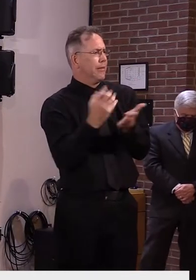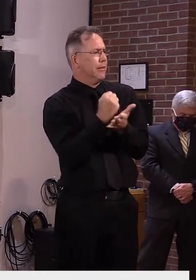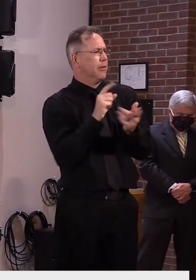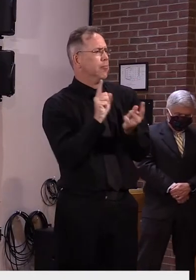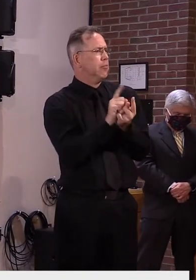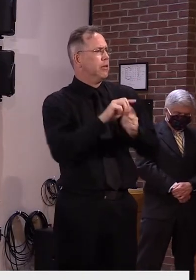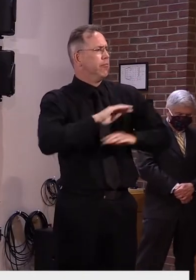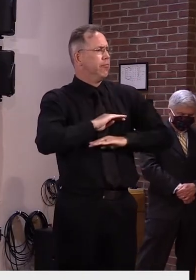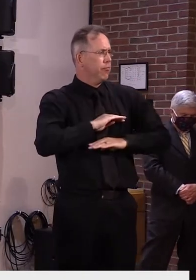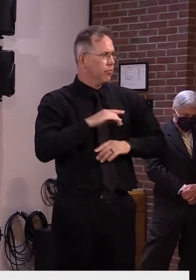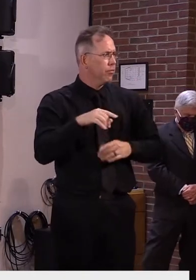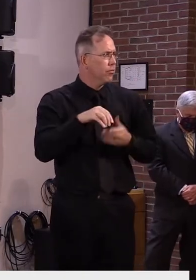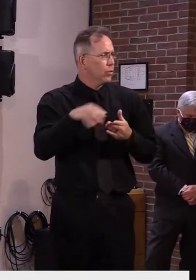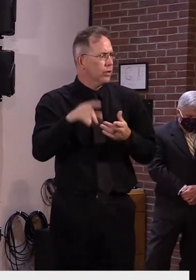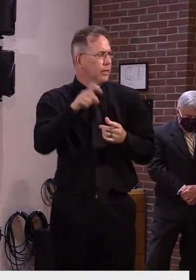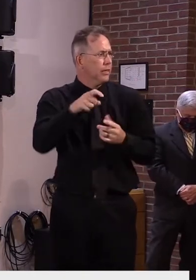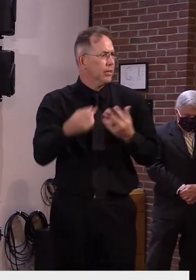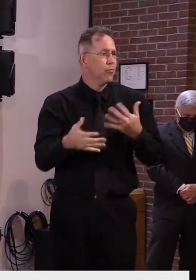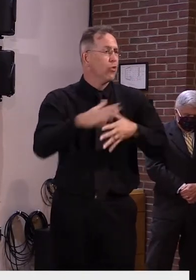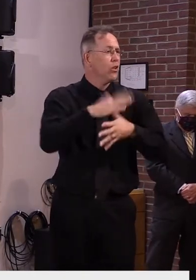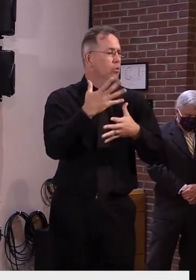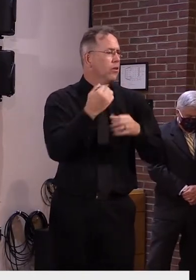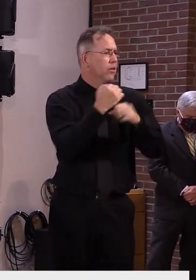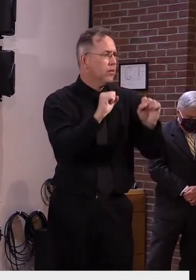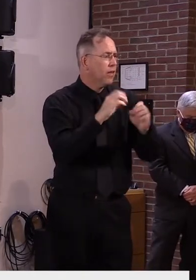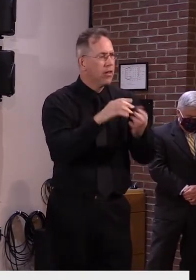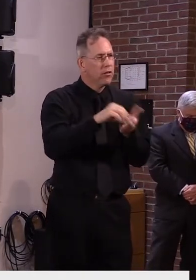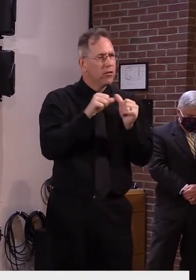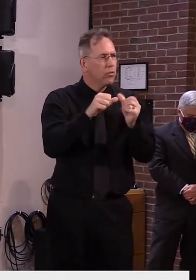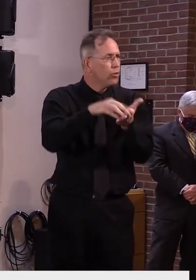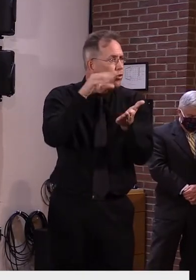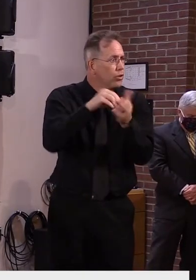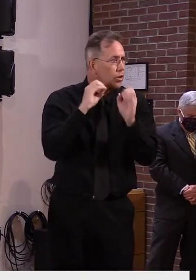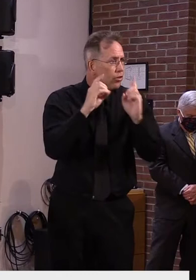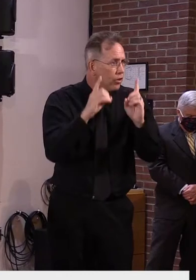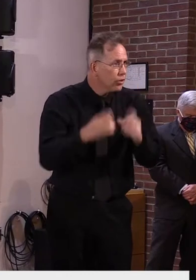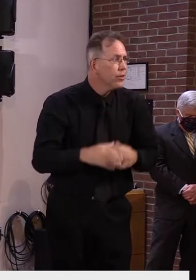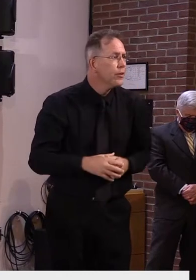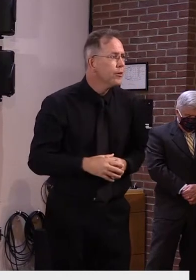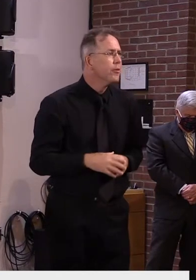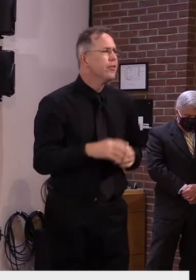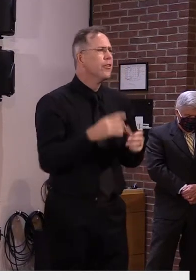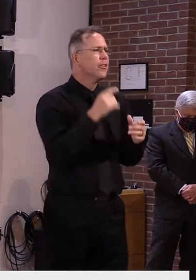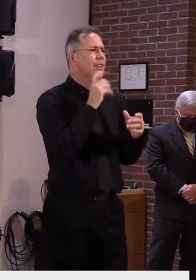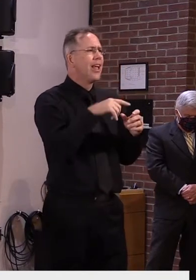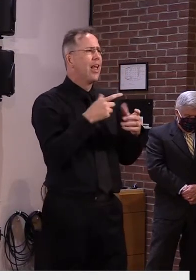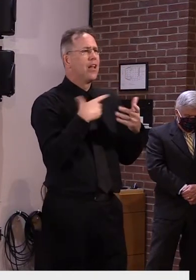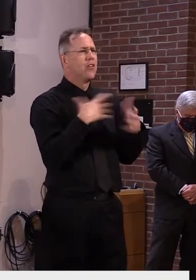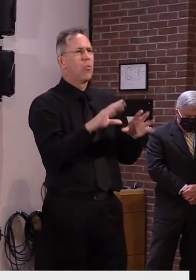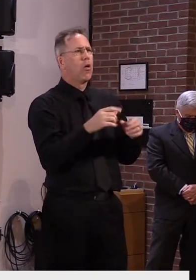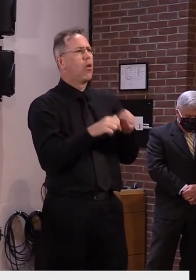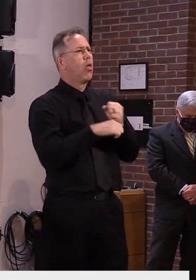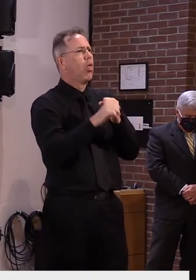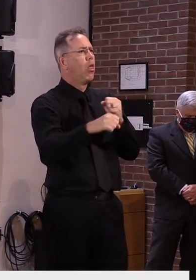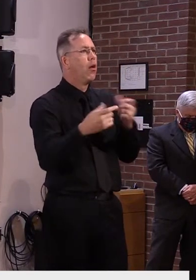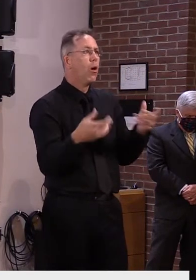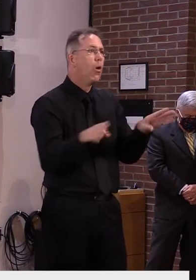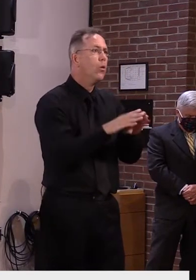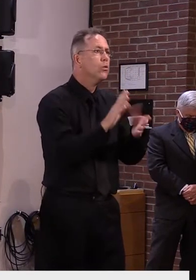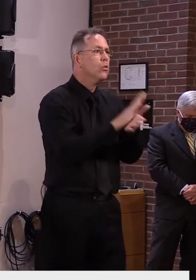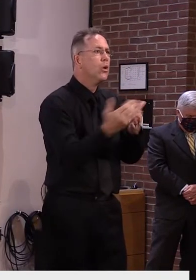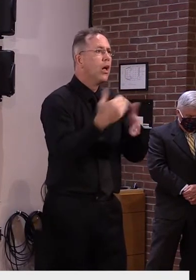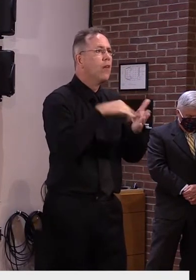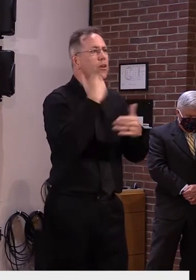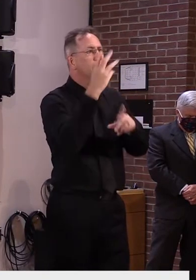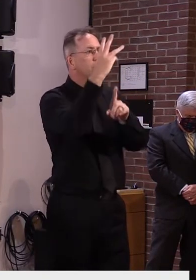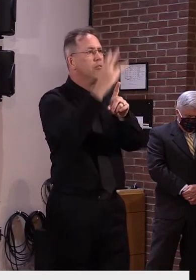afford to lose another 6 months of instructional time. This is why in-person instruction is so critical. Everything we have done to date in phase